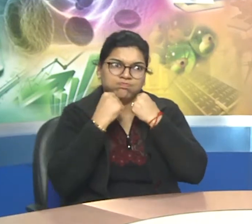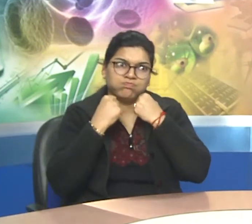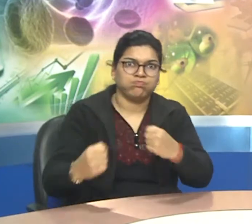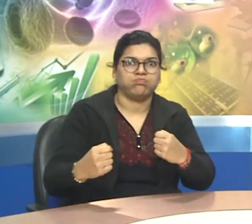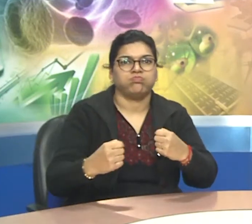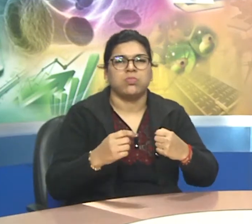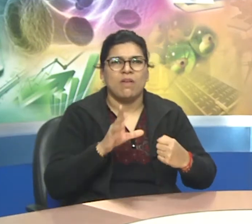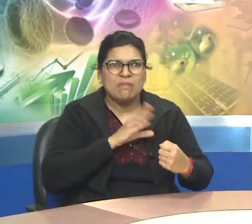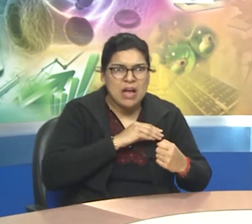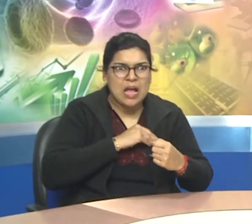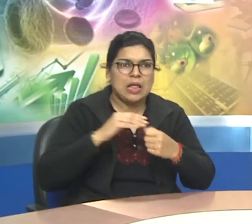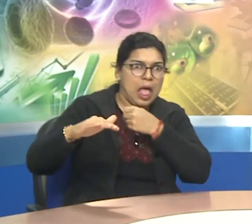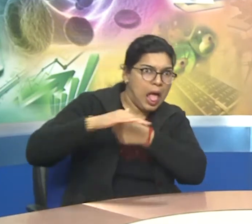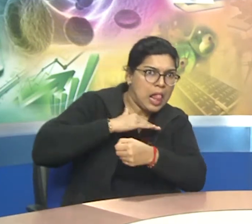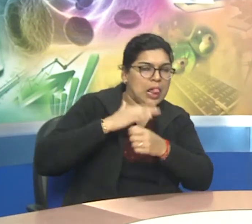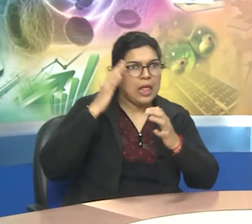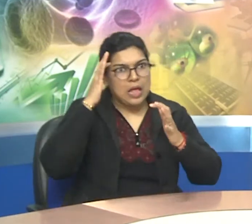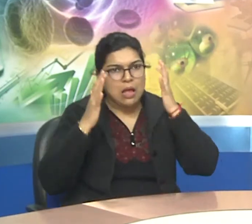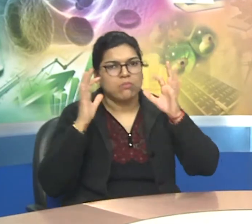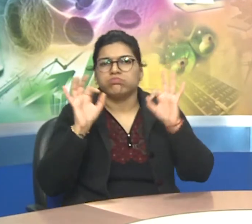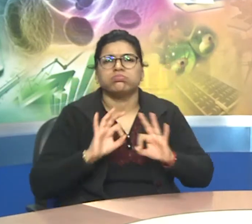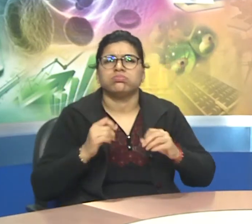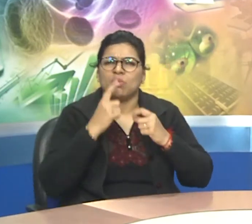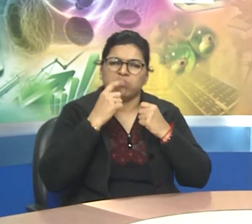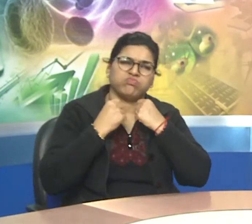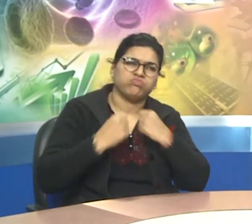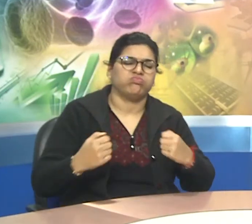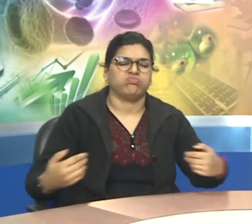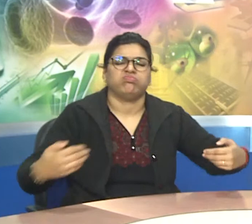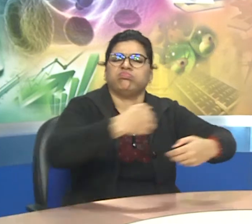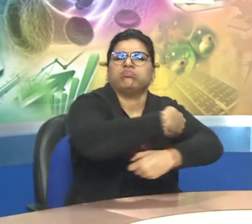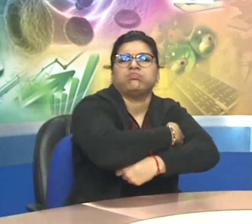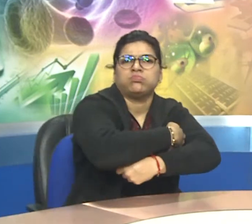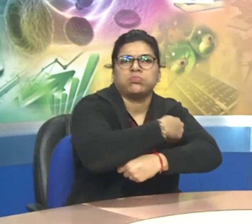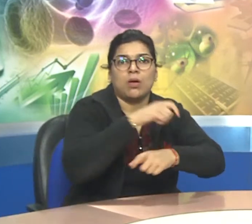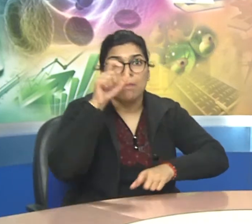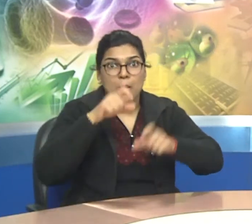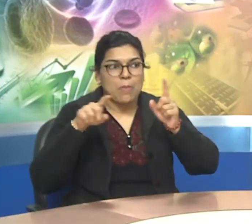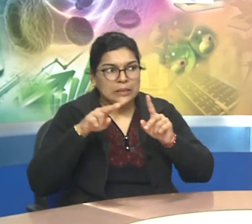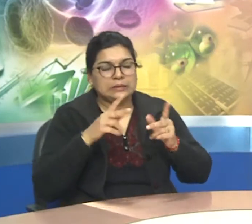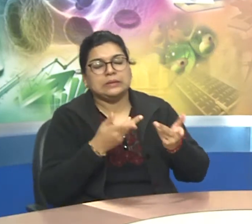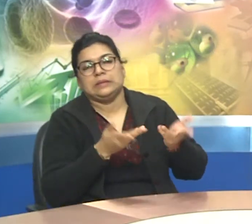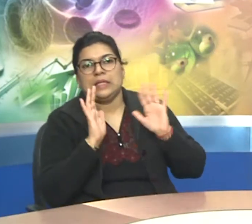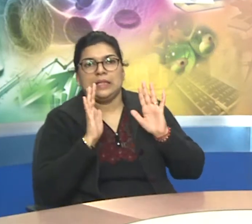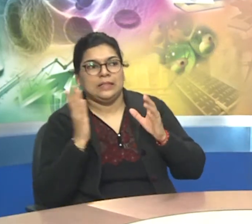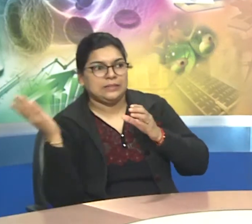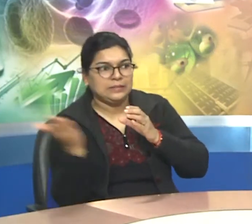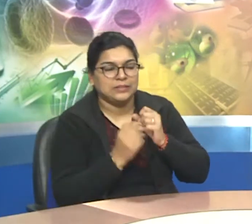And that was done by women to show the love towards trees.